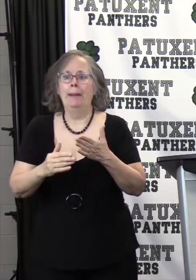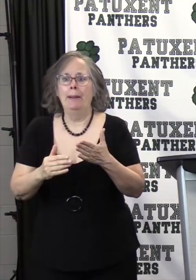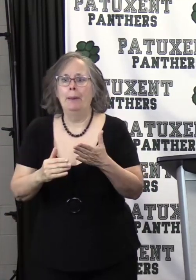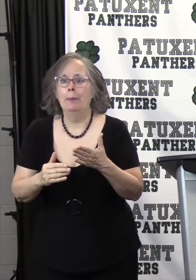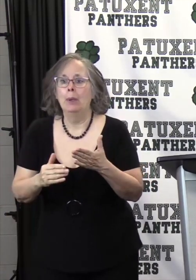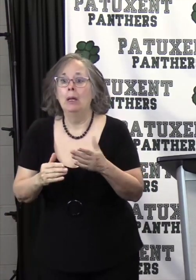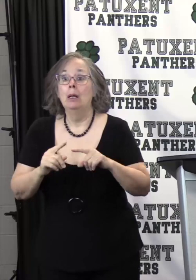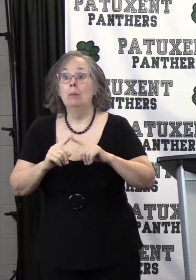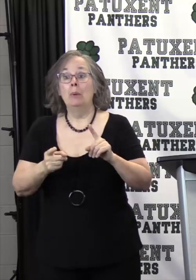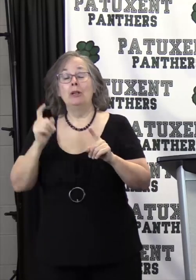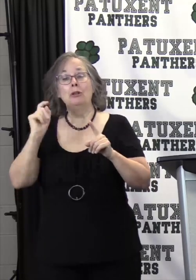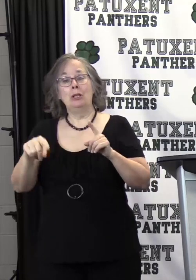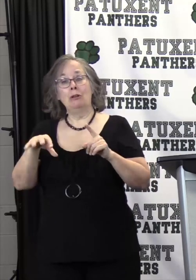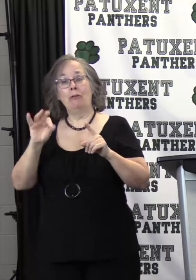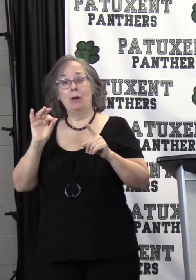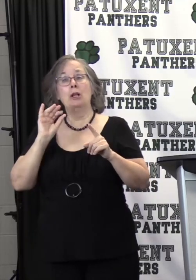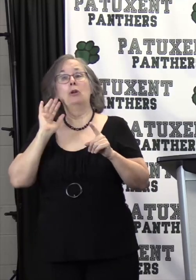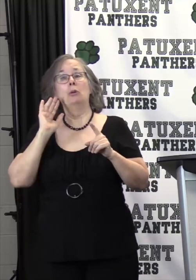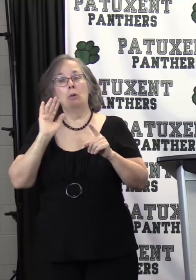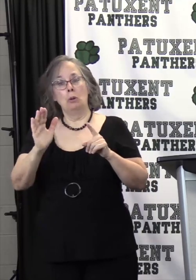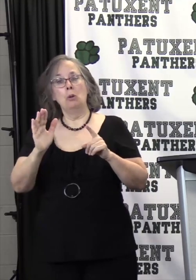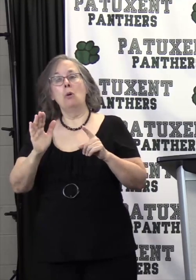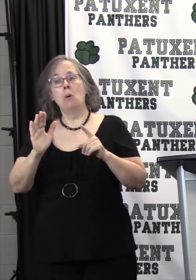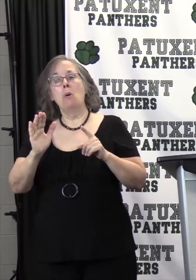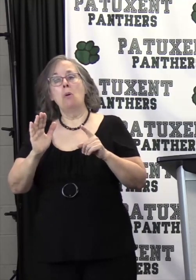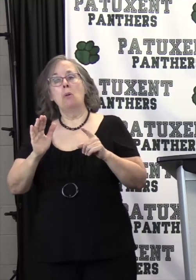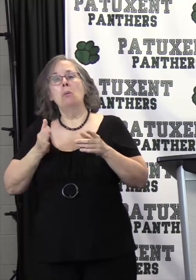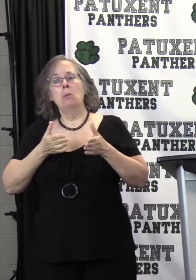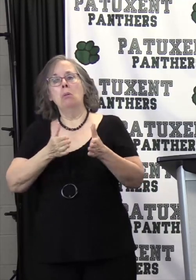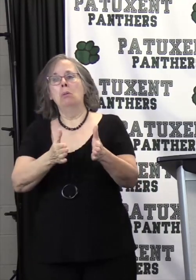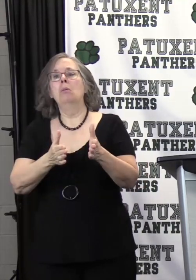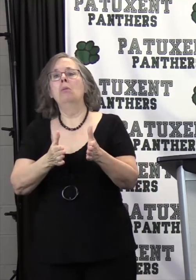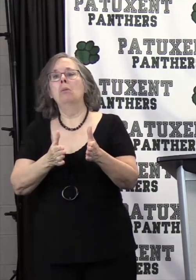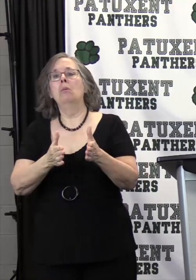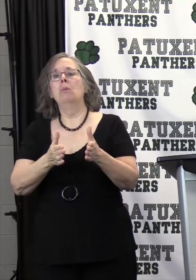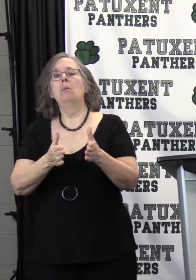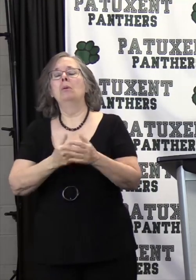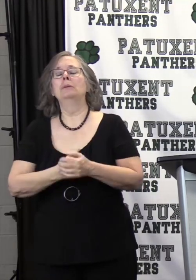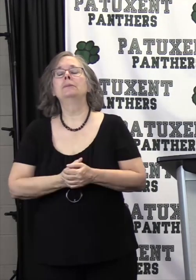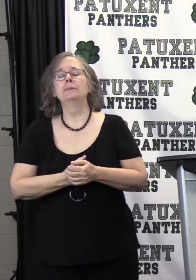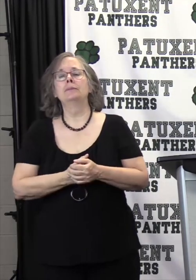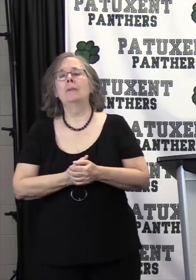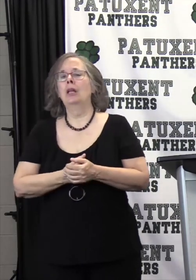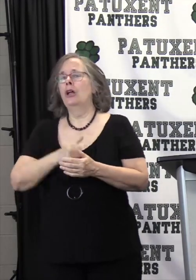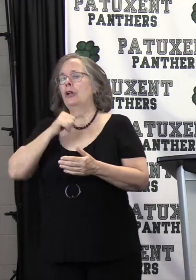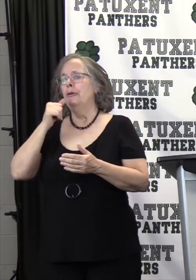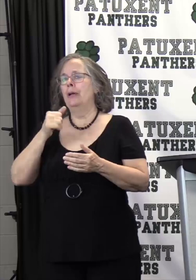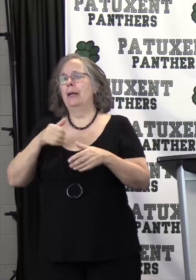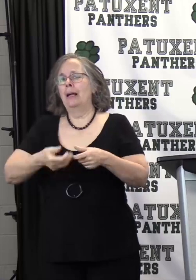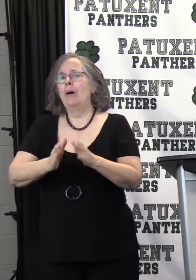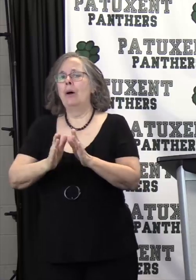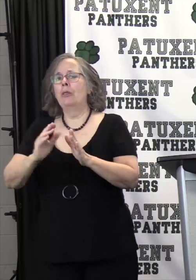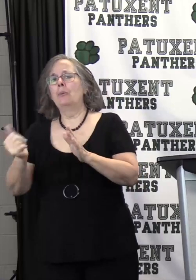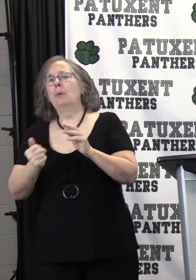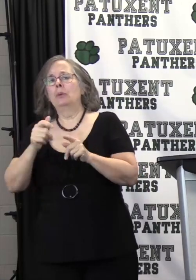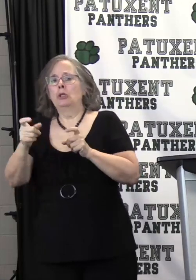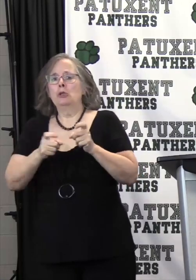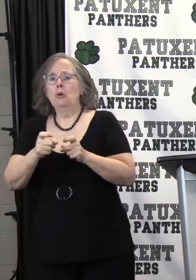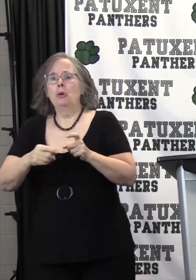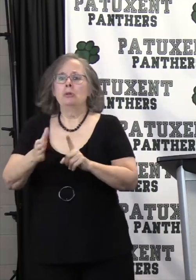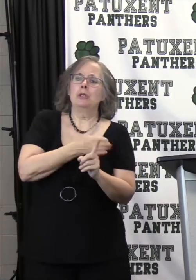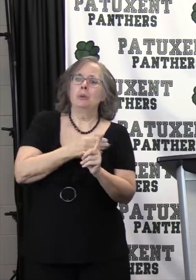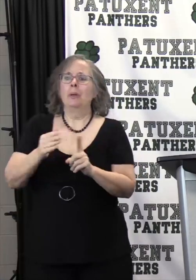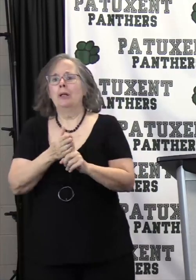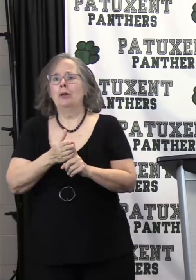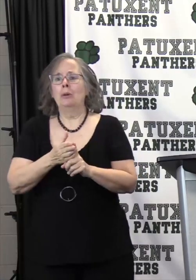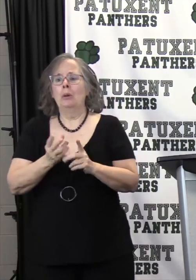But you do have to find your own way. Do not be swayed by others. Look within